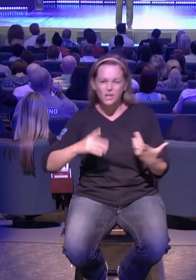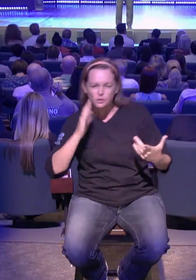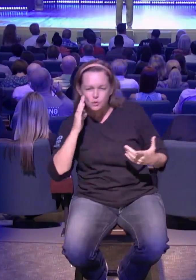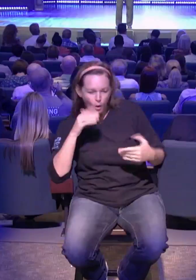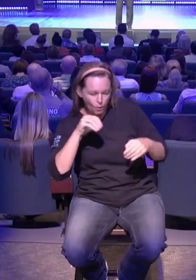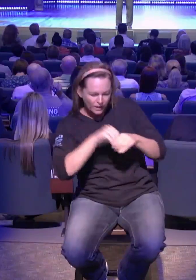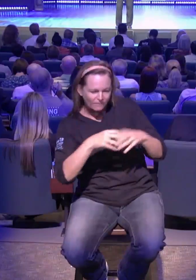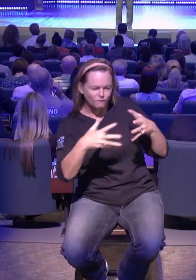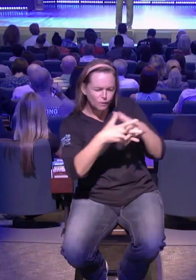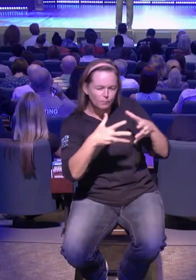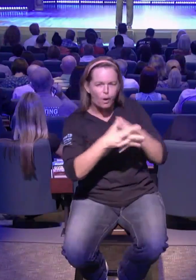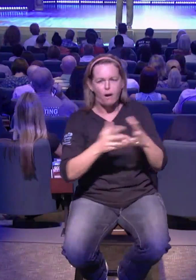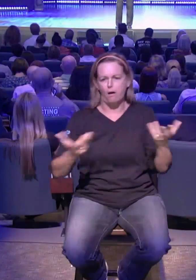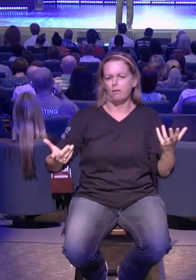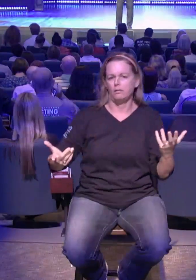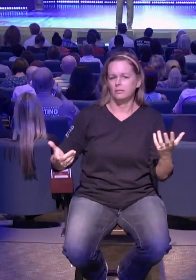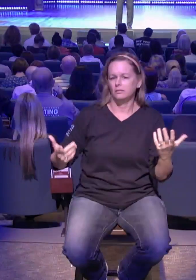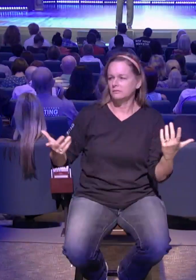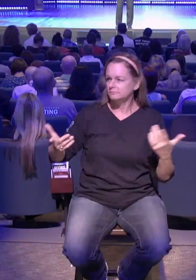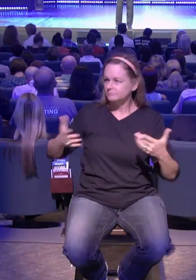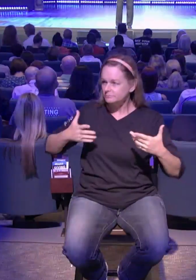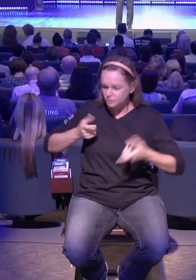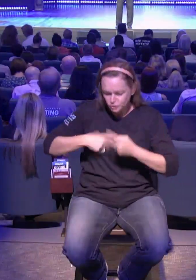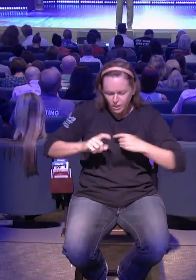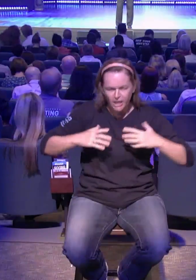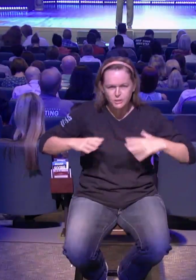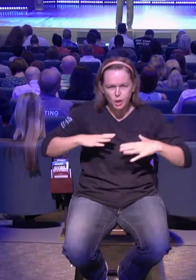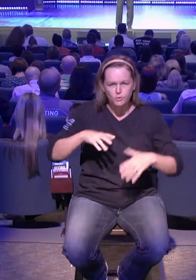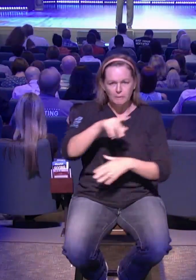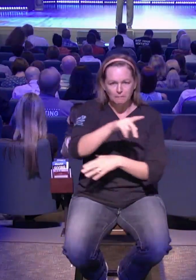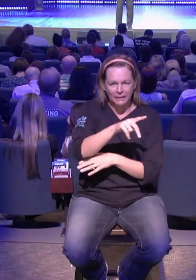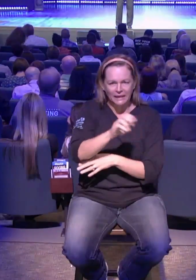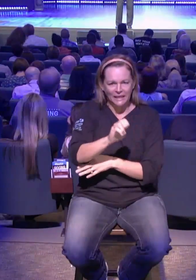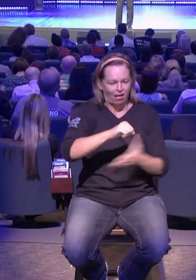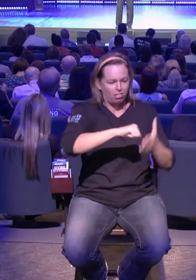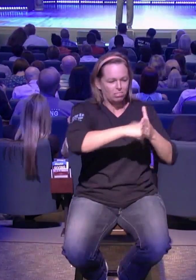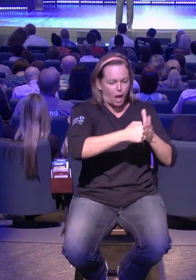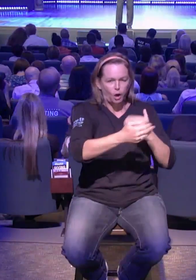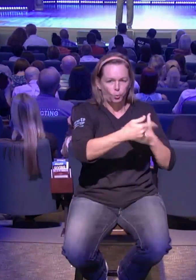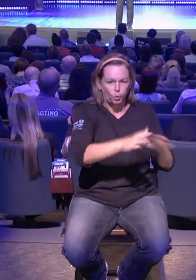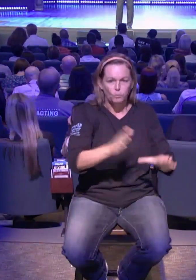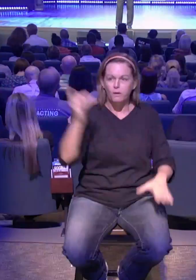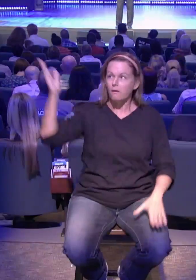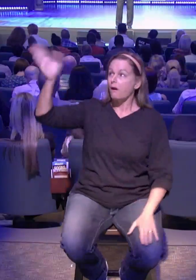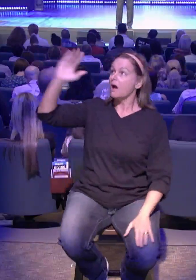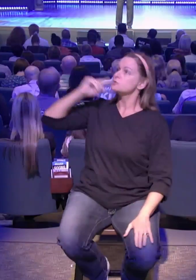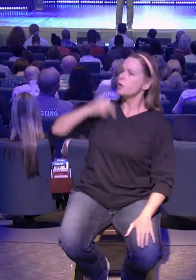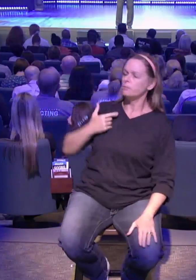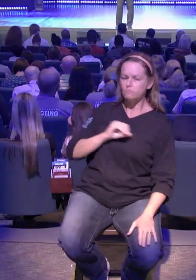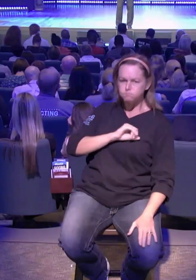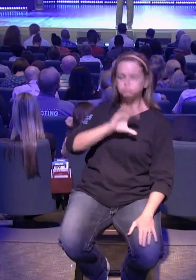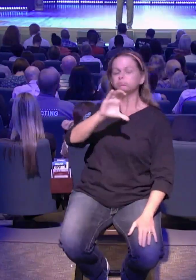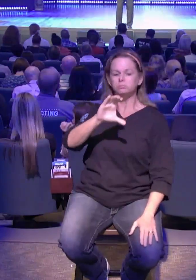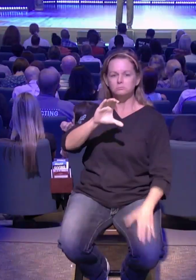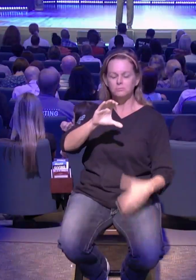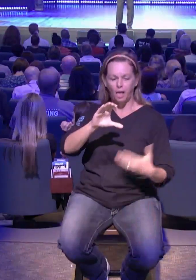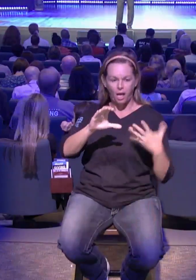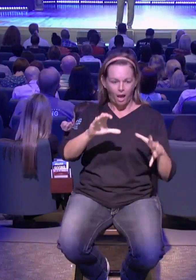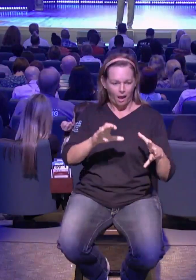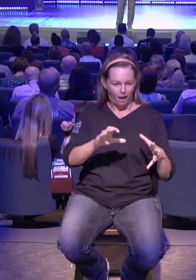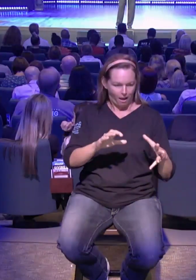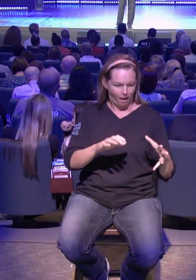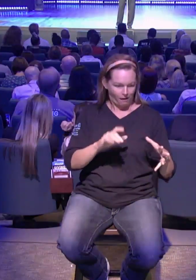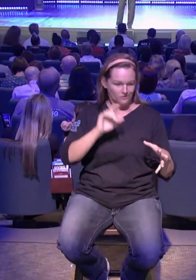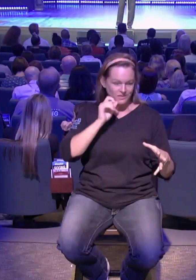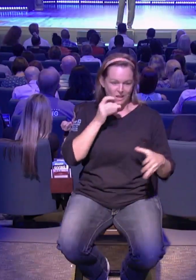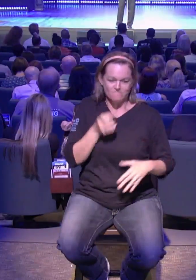right? For the men of our church, God laid this word on my heart, and I can't wait to share it with you next week. So just be fired up, be here,